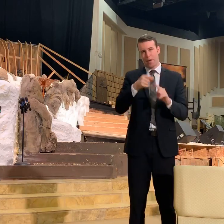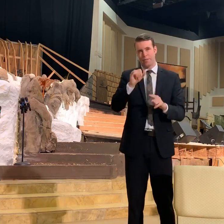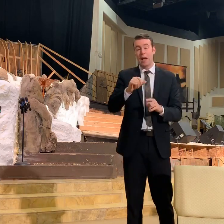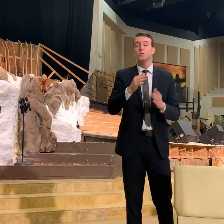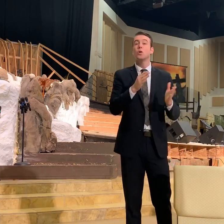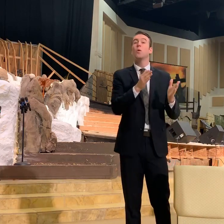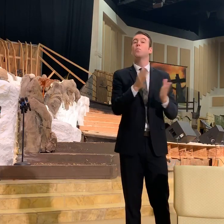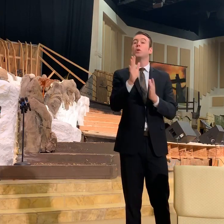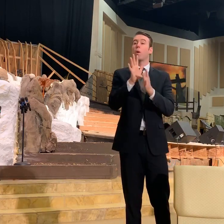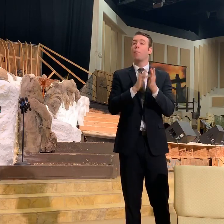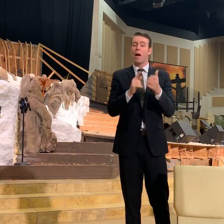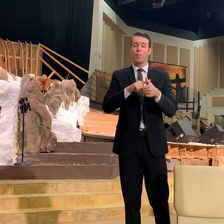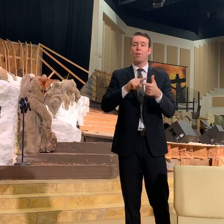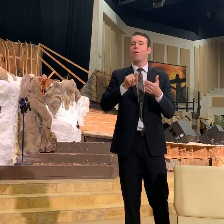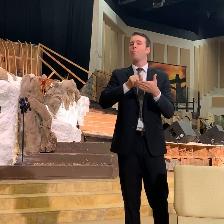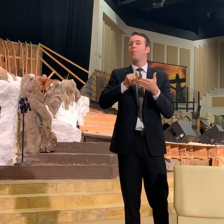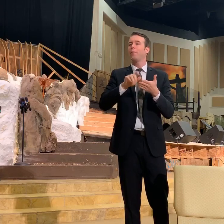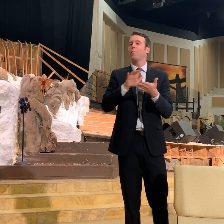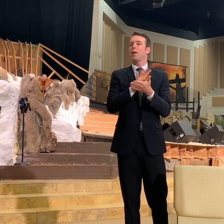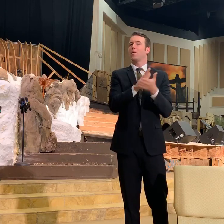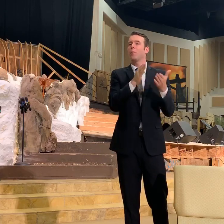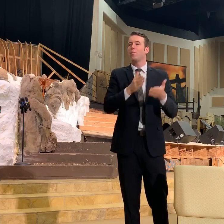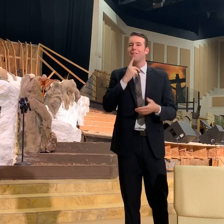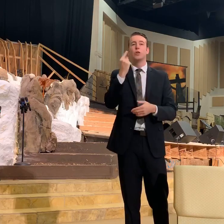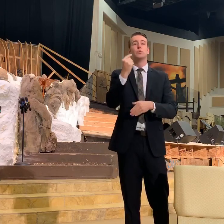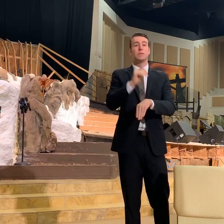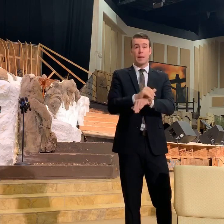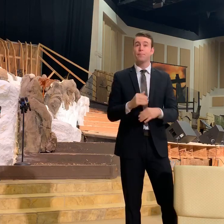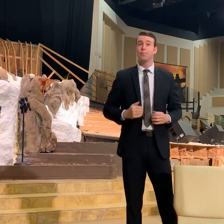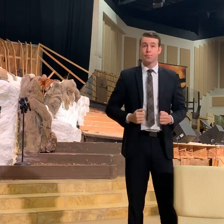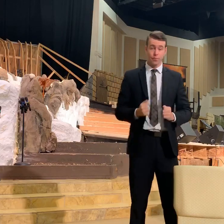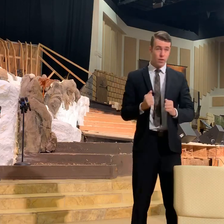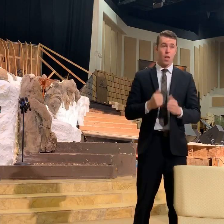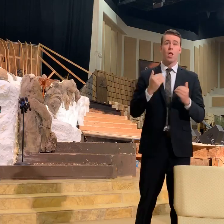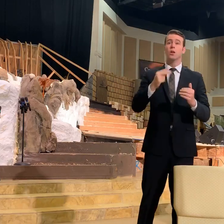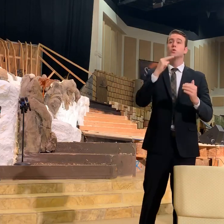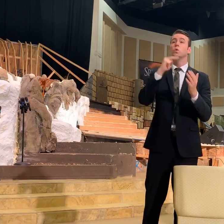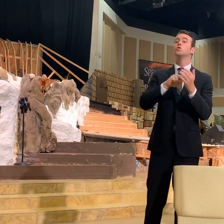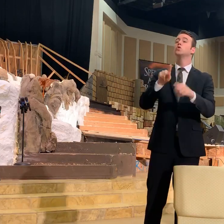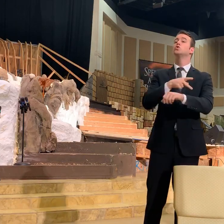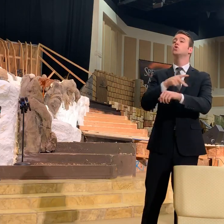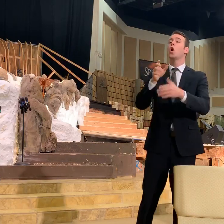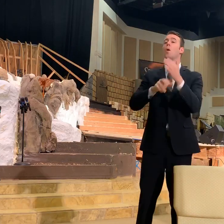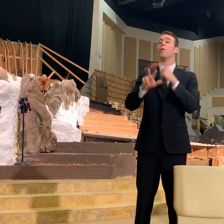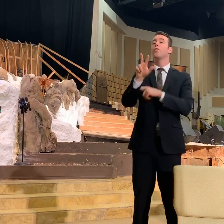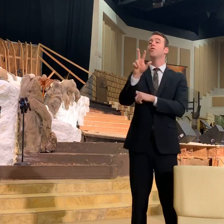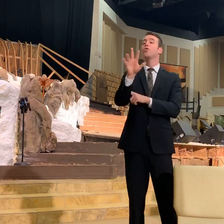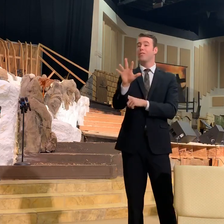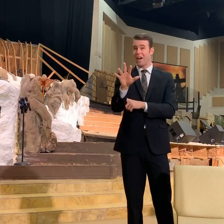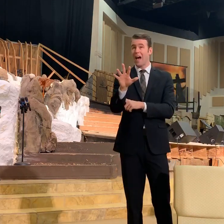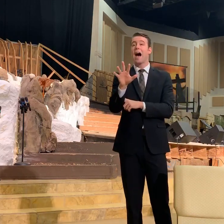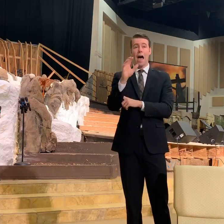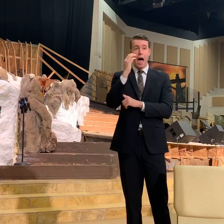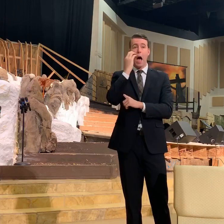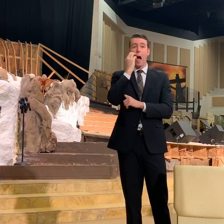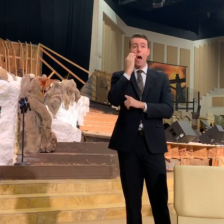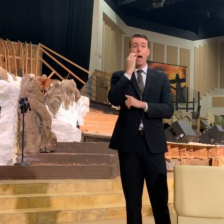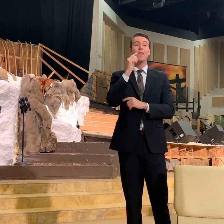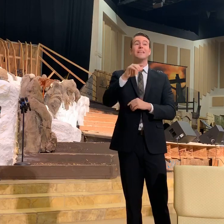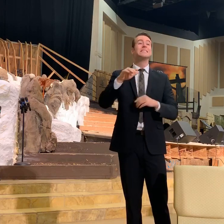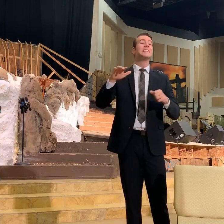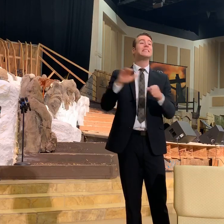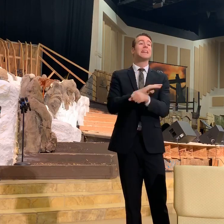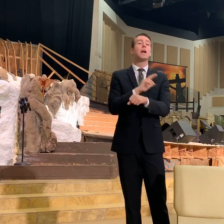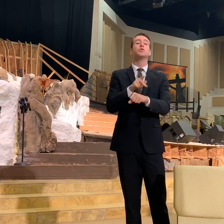and a pen and paper to take some notes on Tuesday night. Let's go to Psalm 35. And this entire psalm,